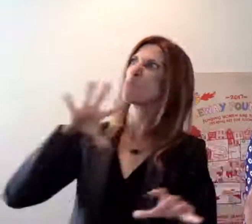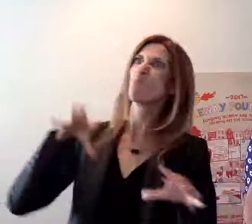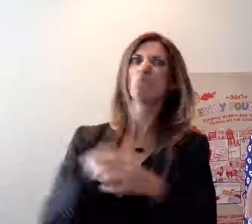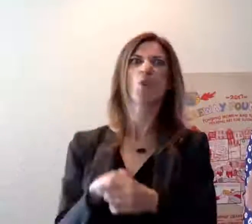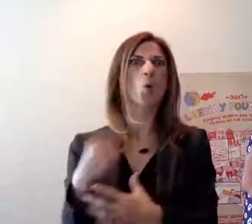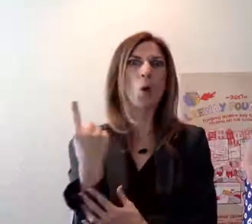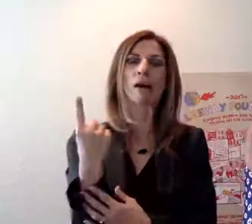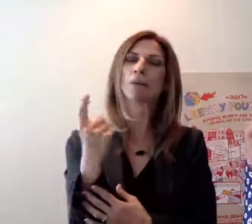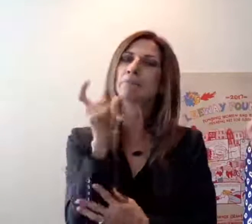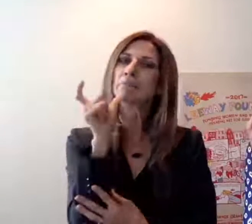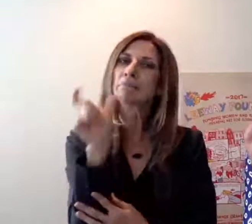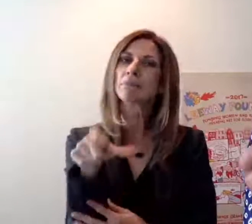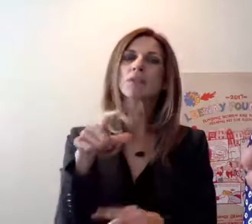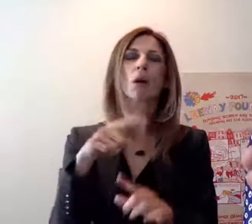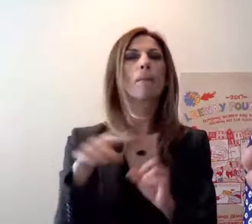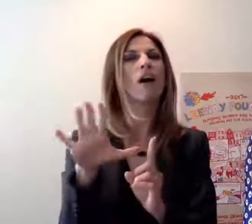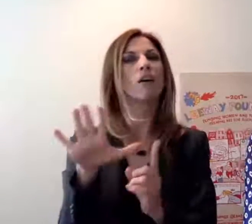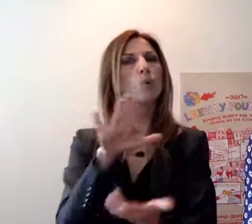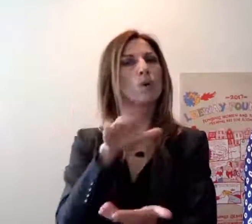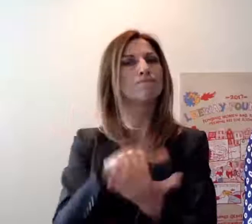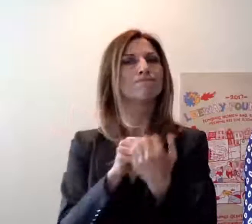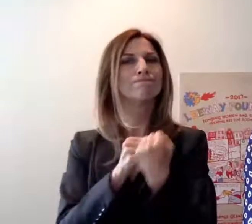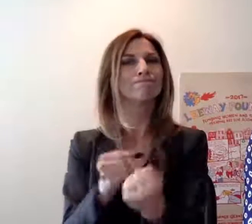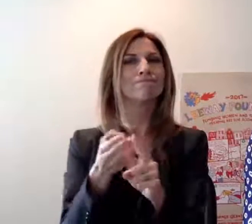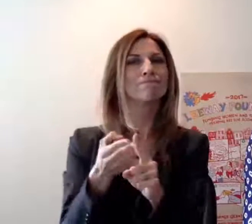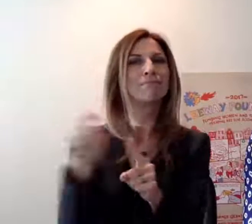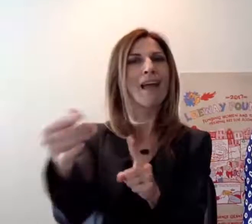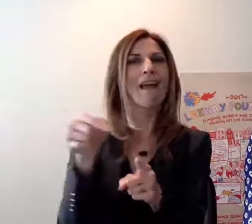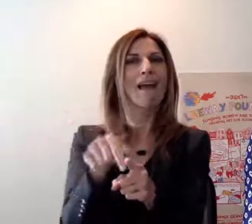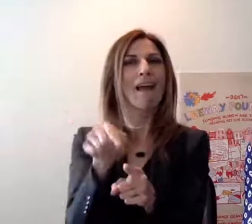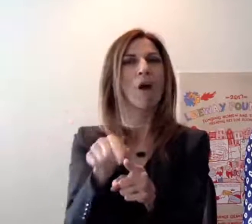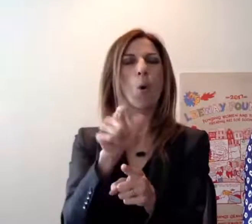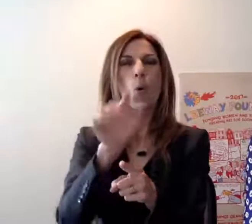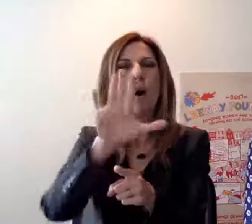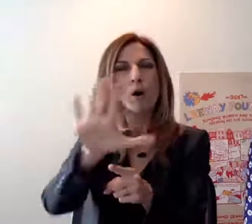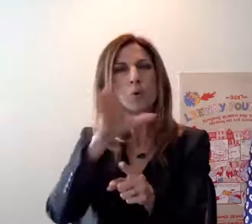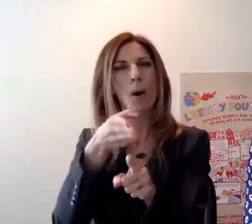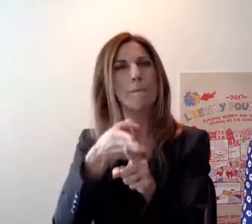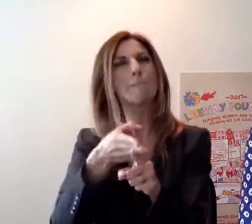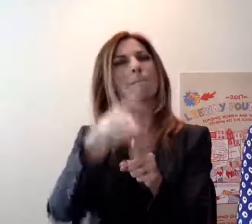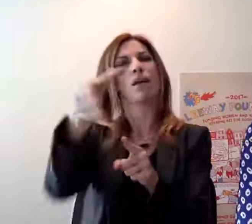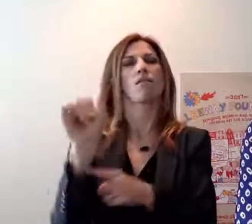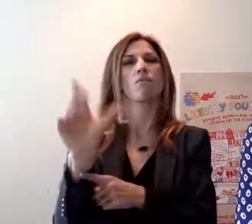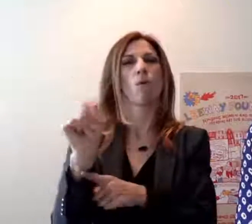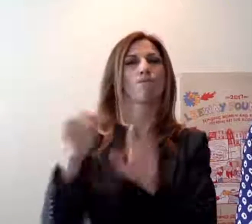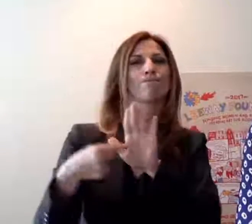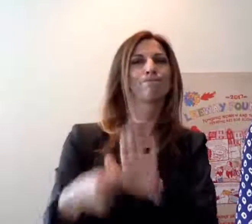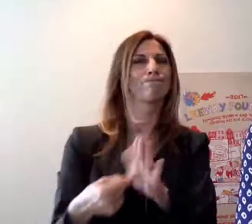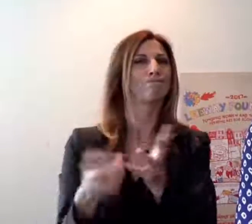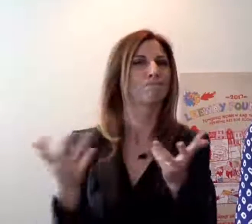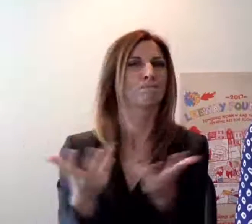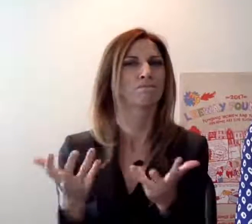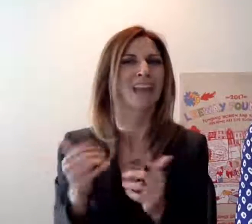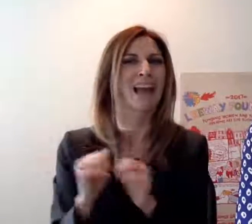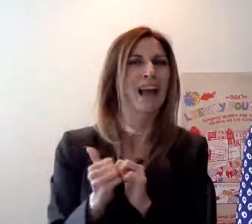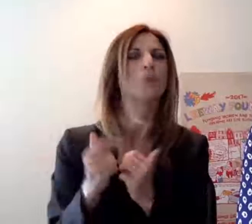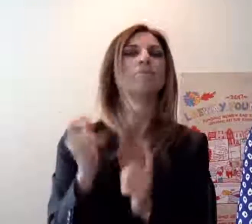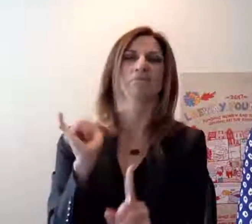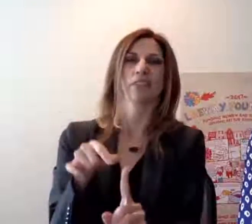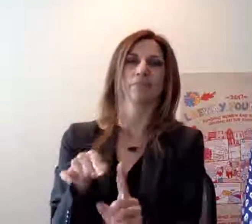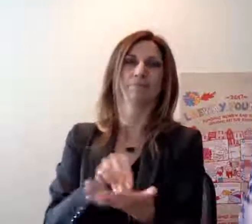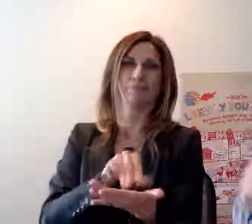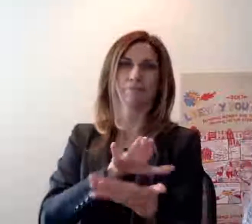work, but kind of the core discipline that is at the root of what you do. The next